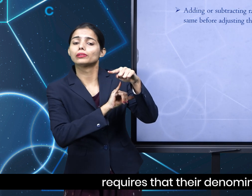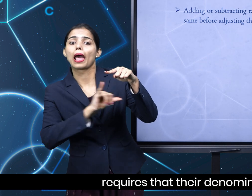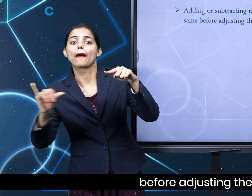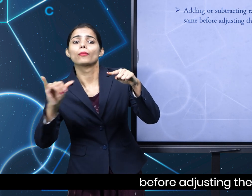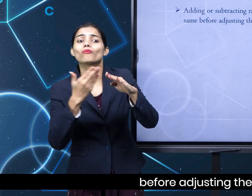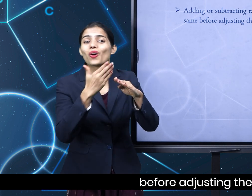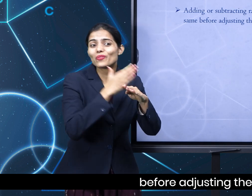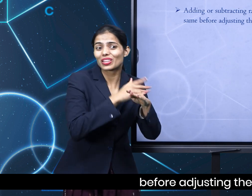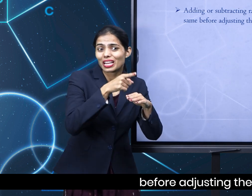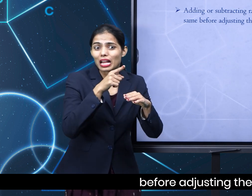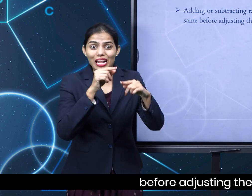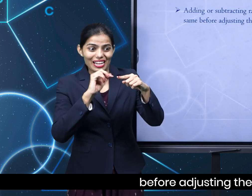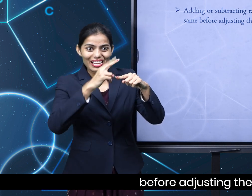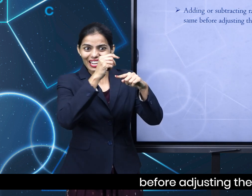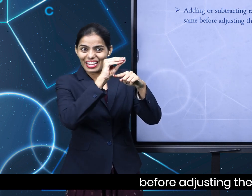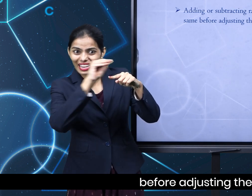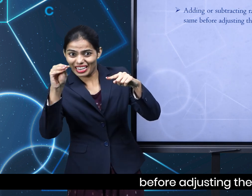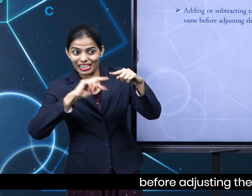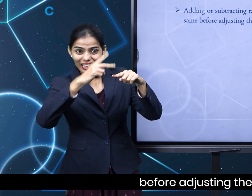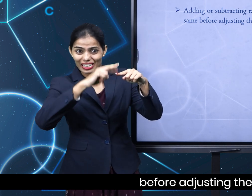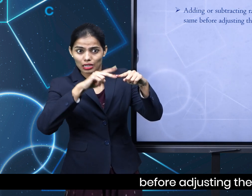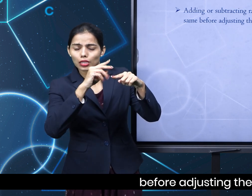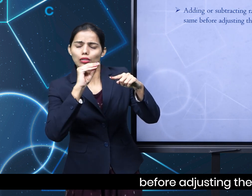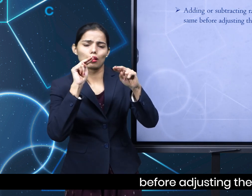same before adjusting the numerators.